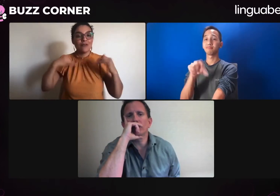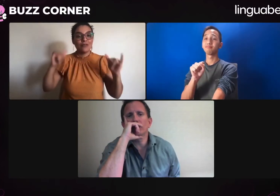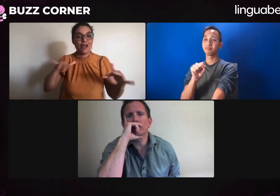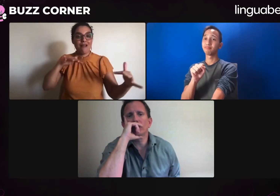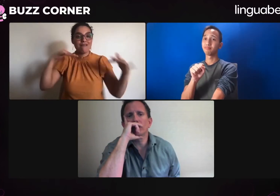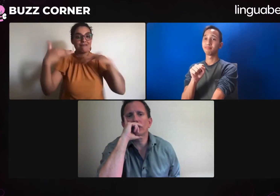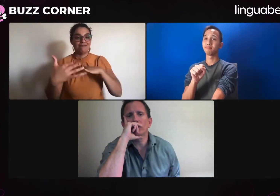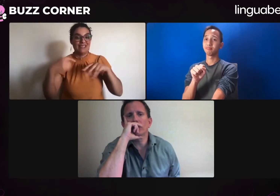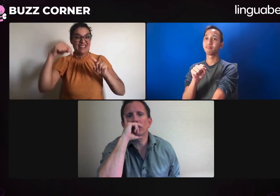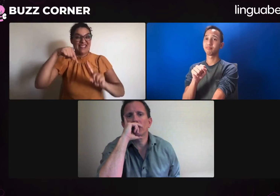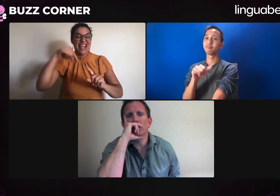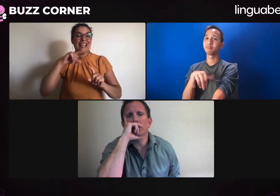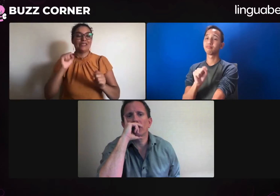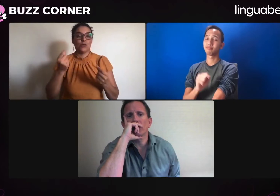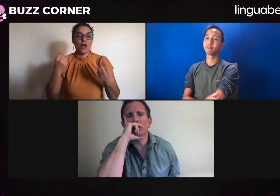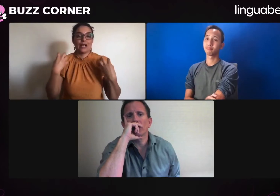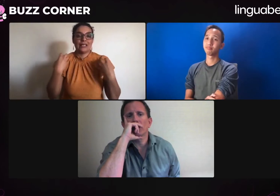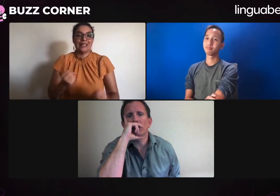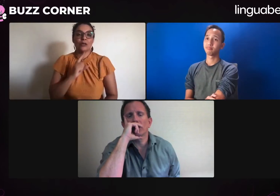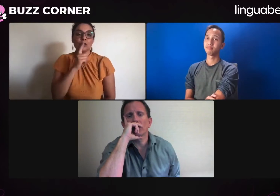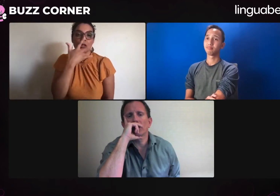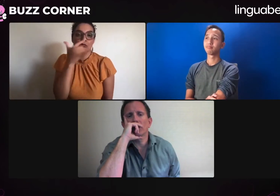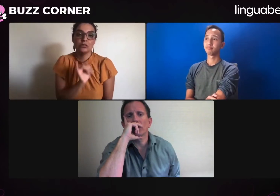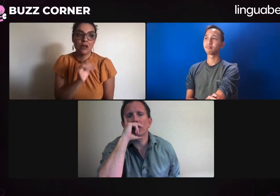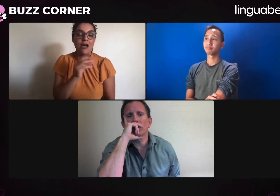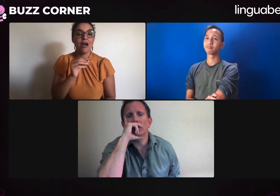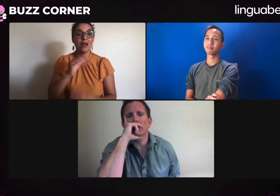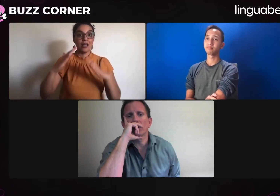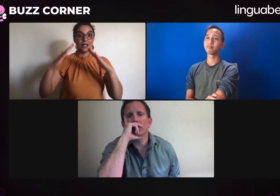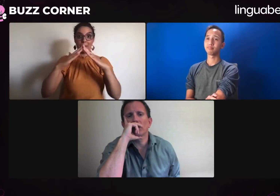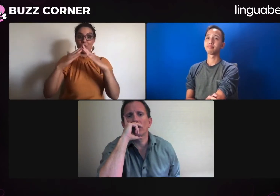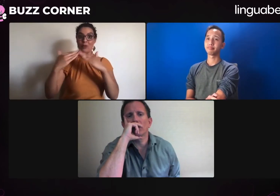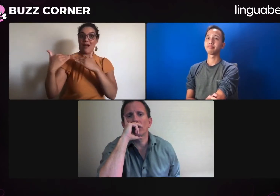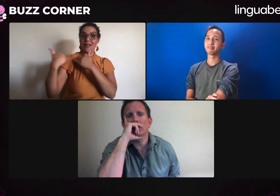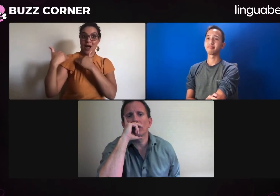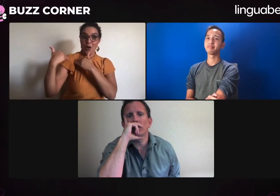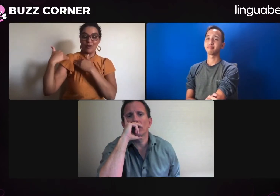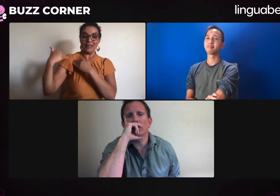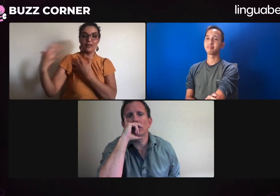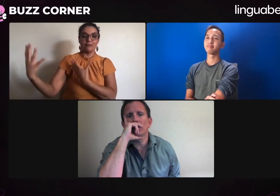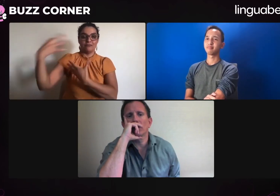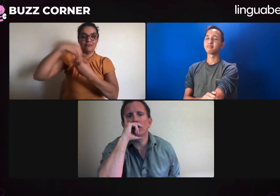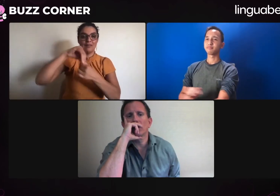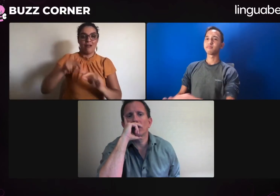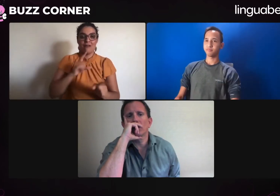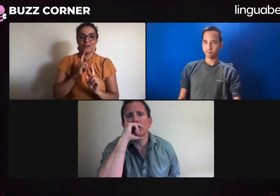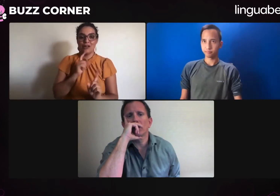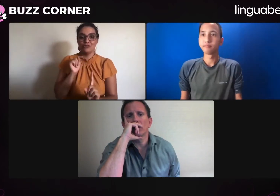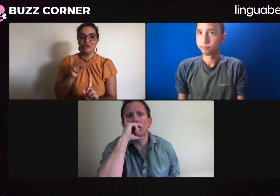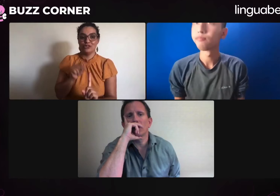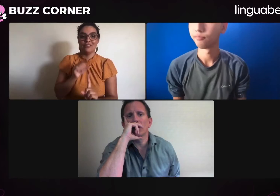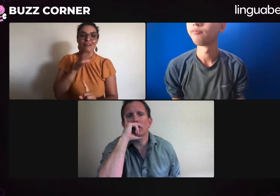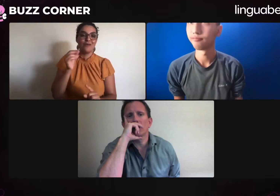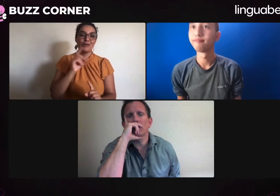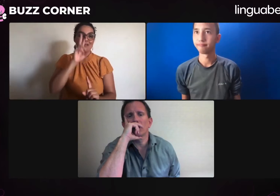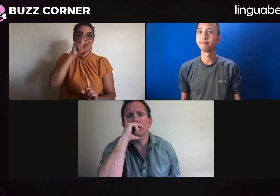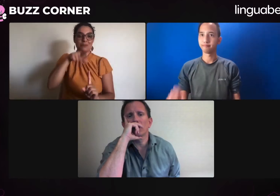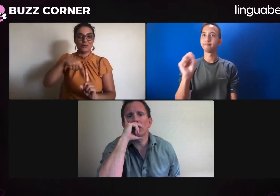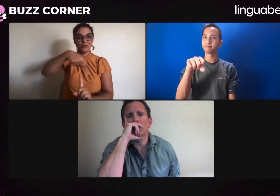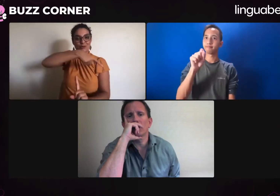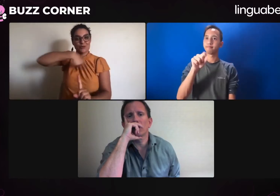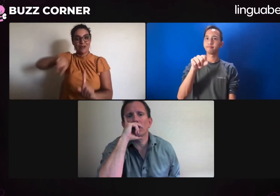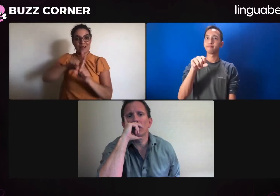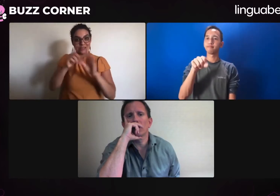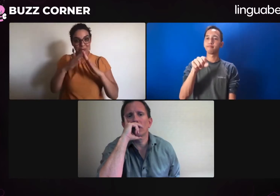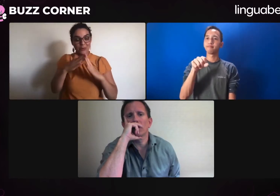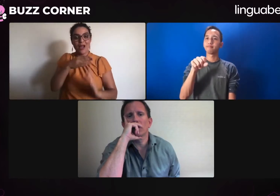need to have that discussion, right? In order to see what healing looks like. And that the community needs to be